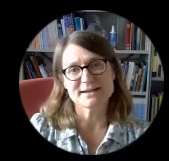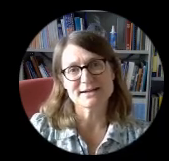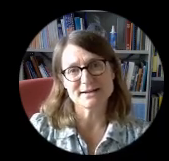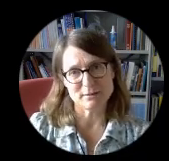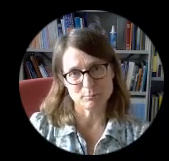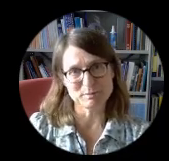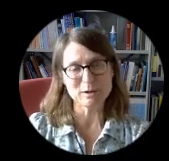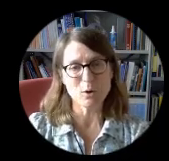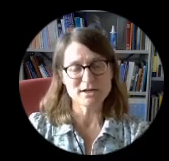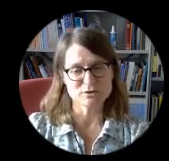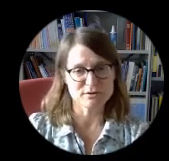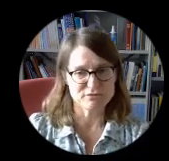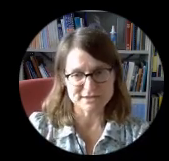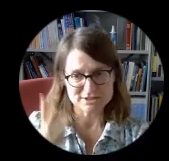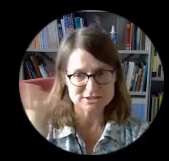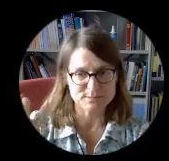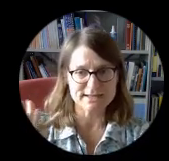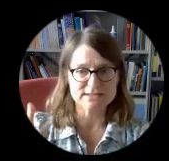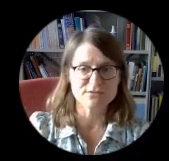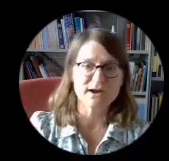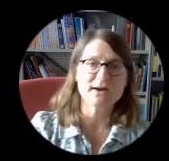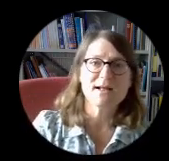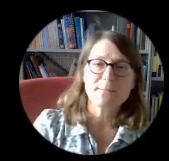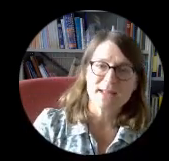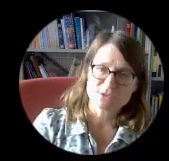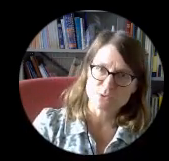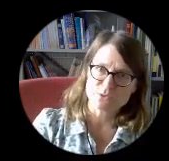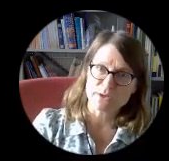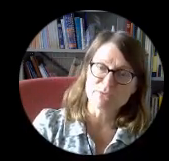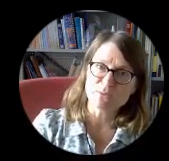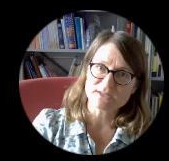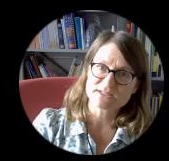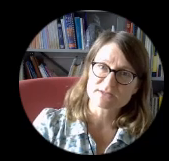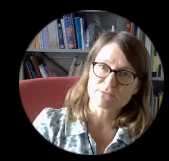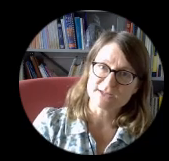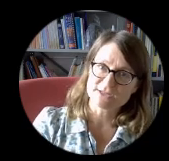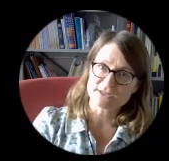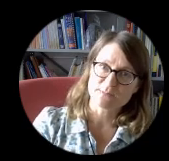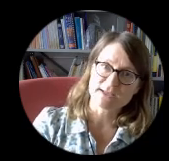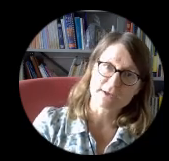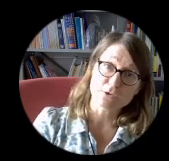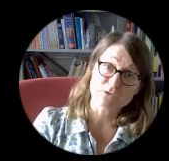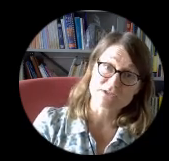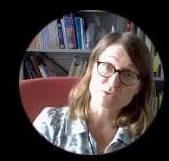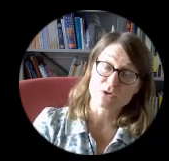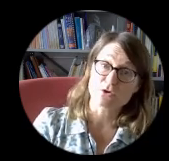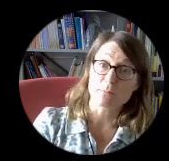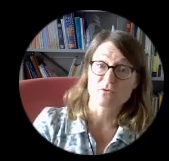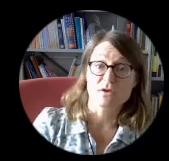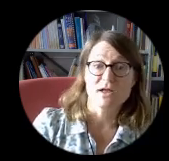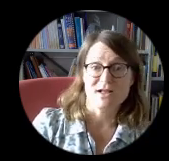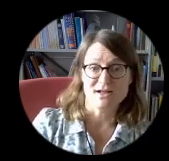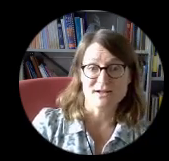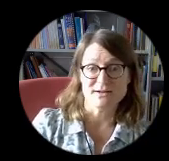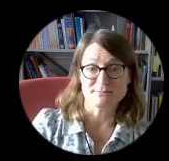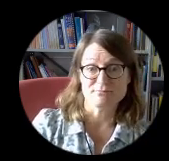and belonging to the French-speaking sphere, has also influenced French-speaking countries to